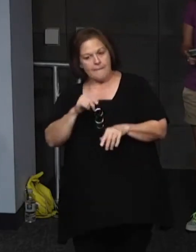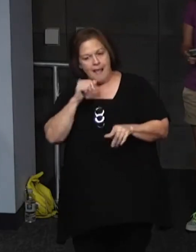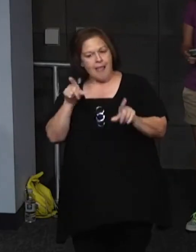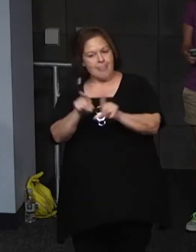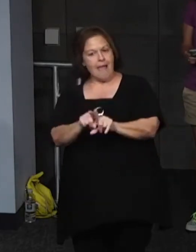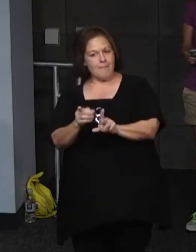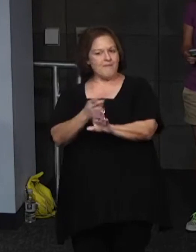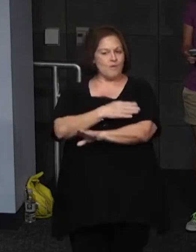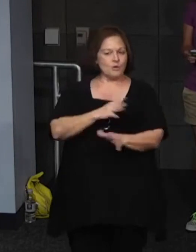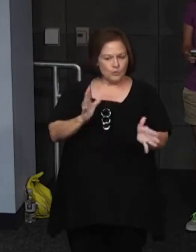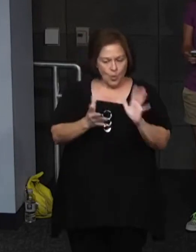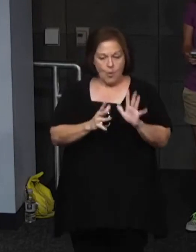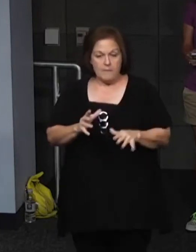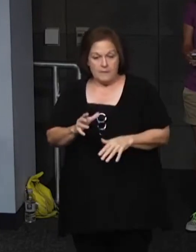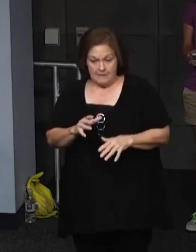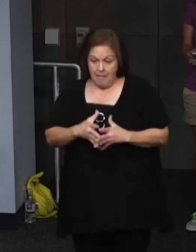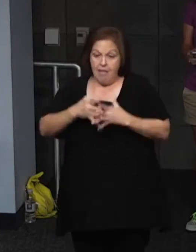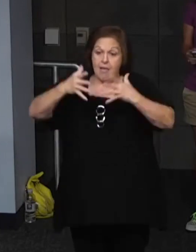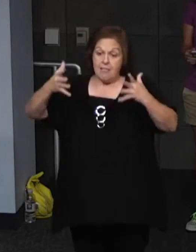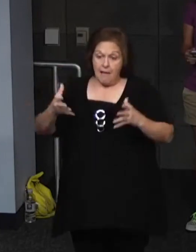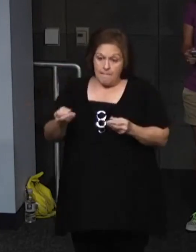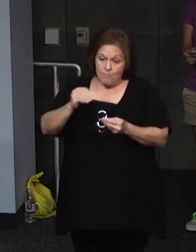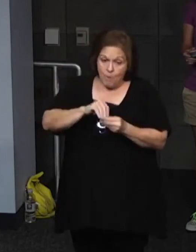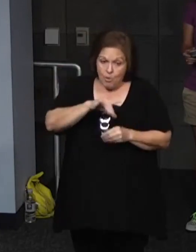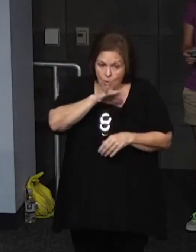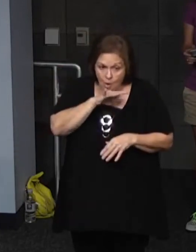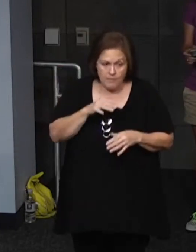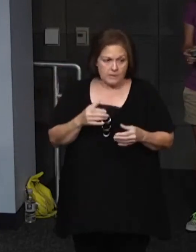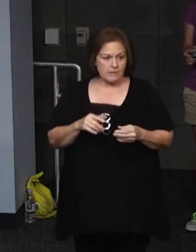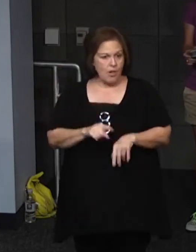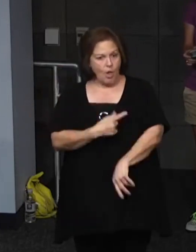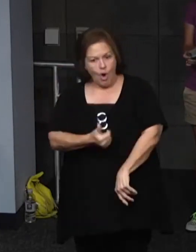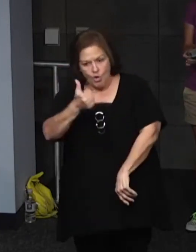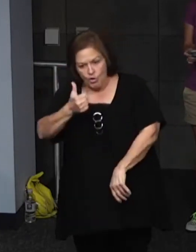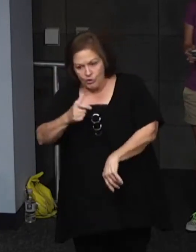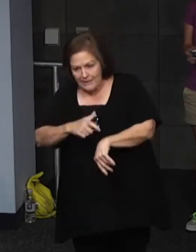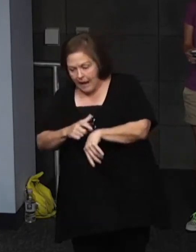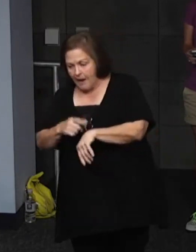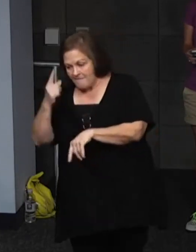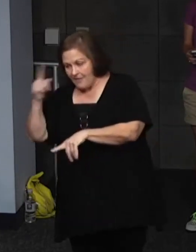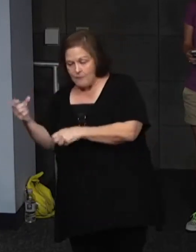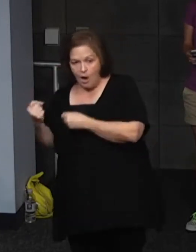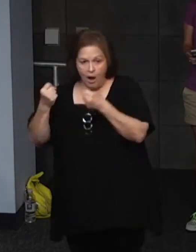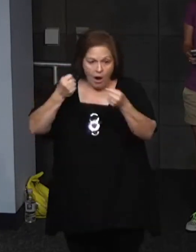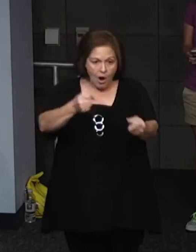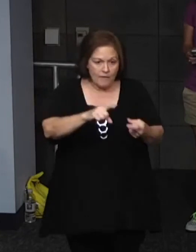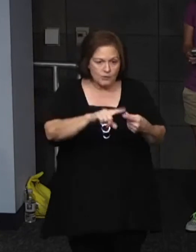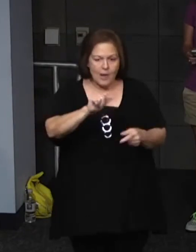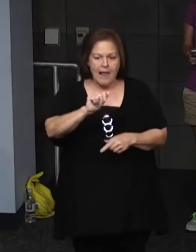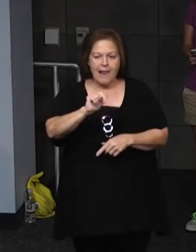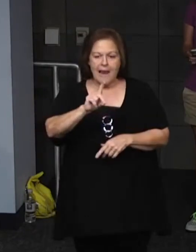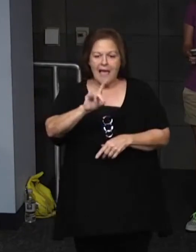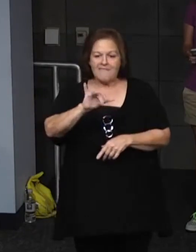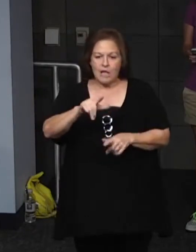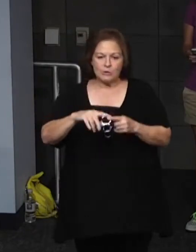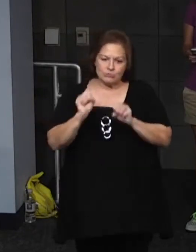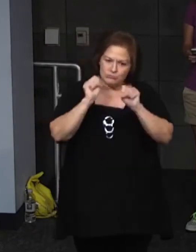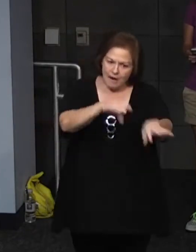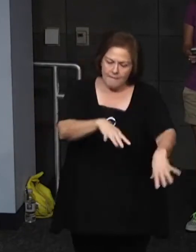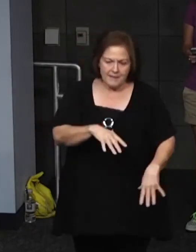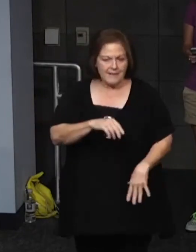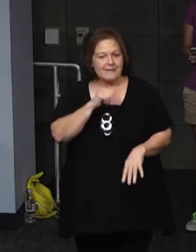So it's much more garbage with a longer time to get to the landfill. So that means it's not going to work as